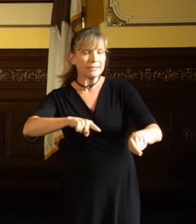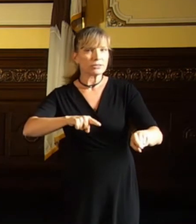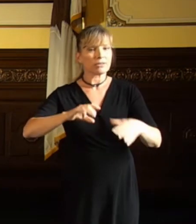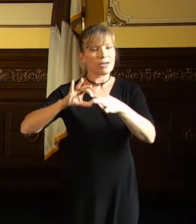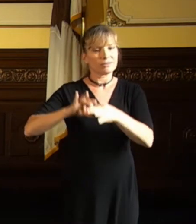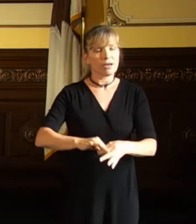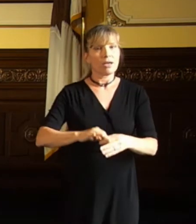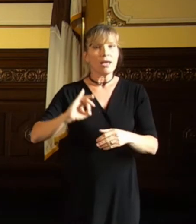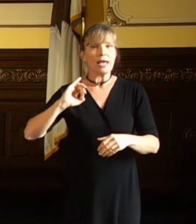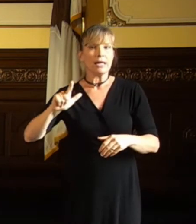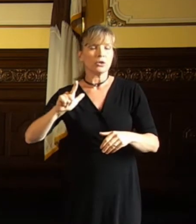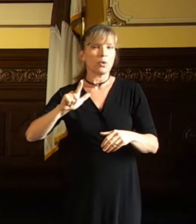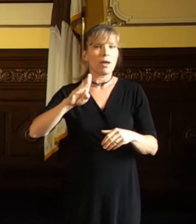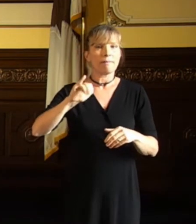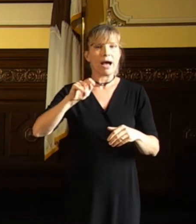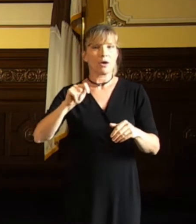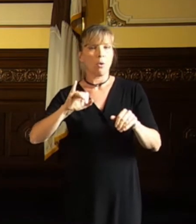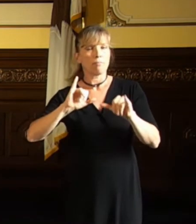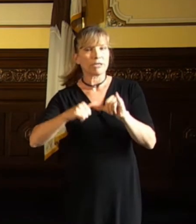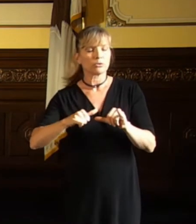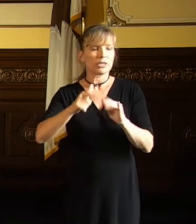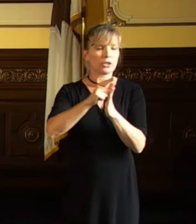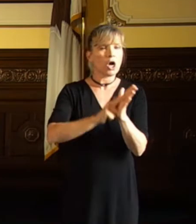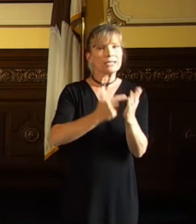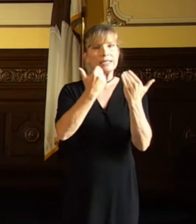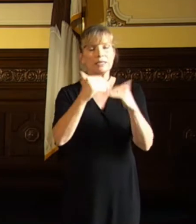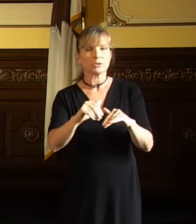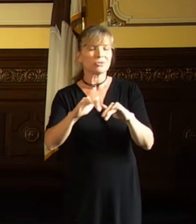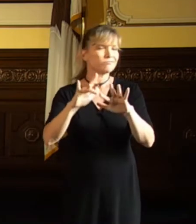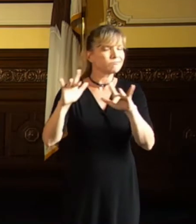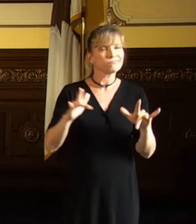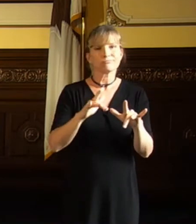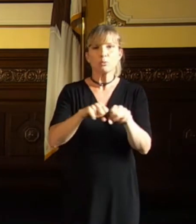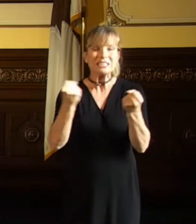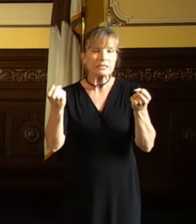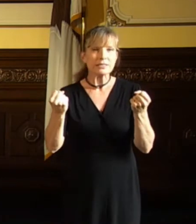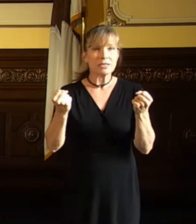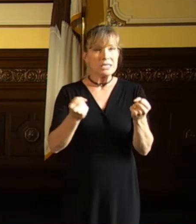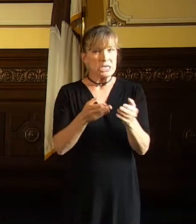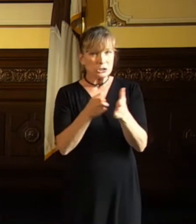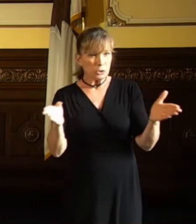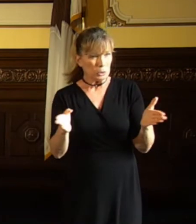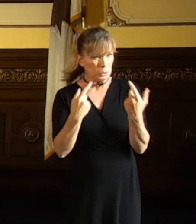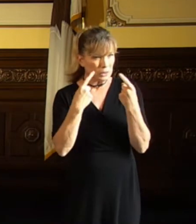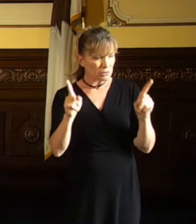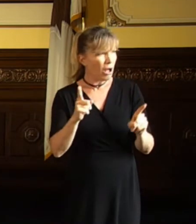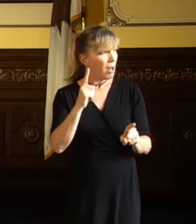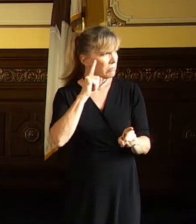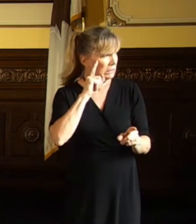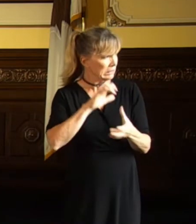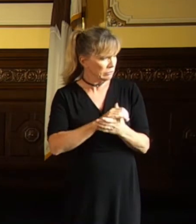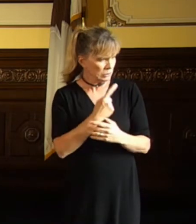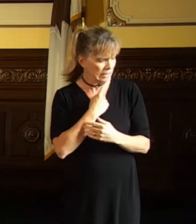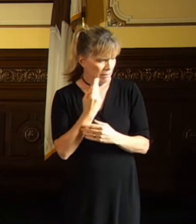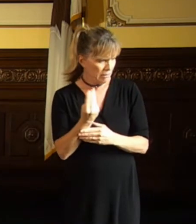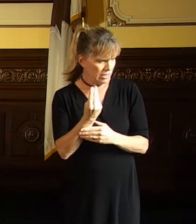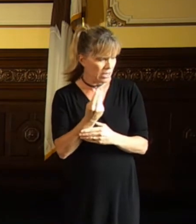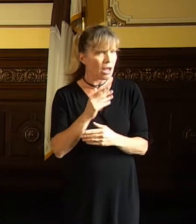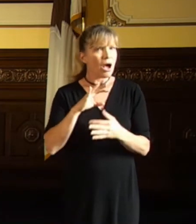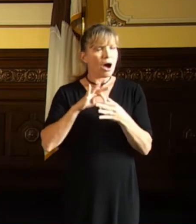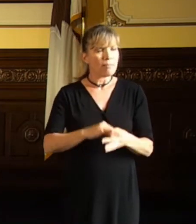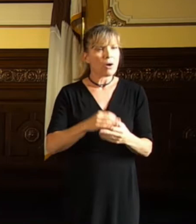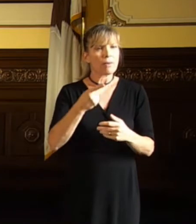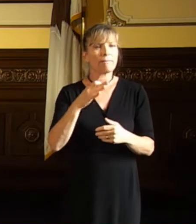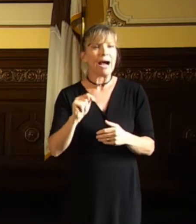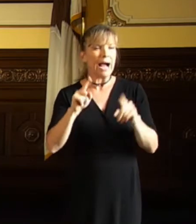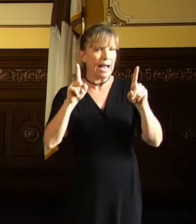given Illinois biometrics laws and limitations, fears about breaches? And just in general, you've made an announcement, I believe it was Monday, regarding pilot